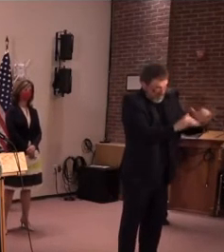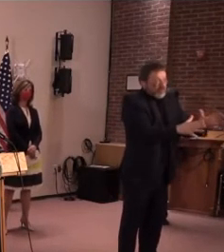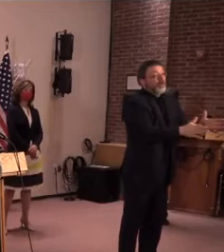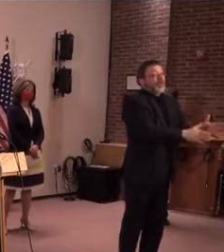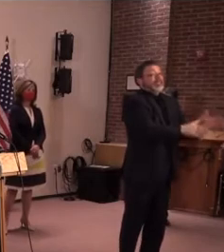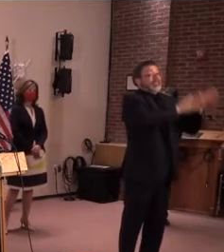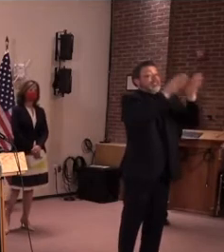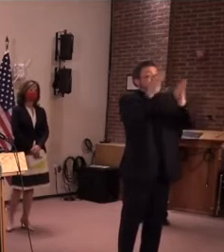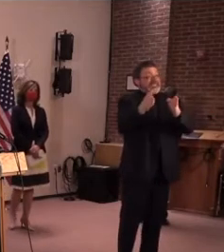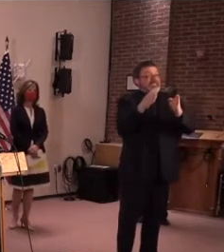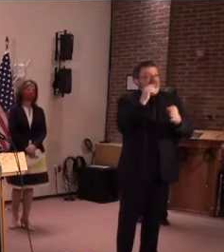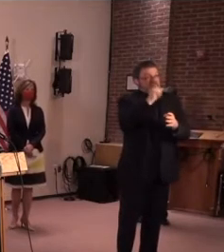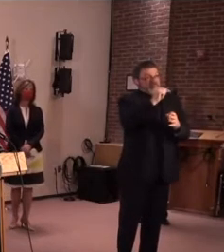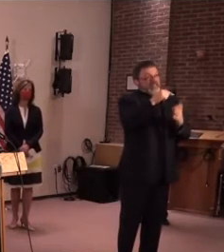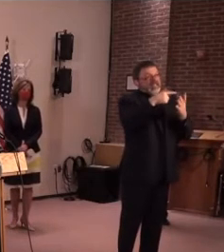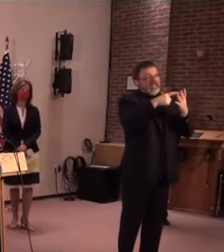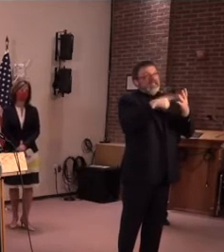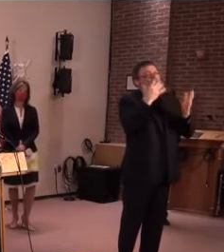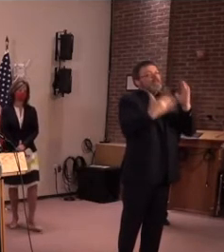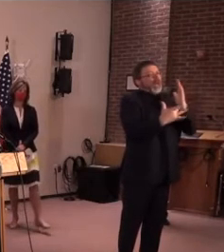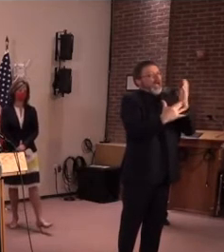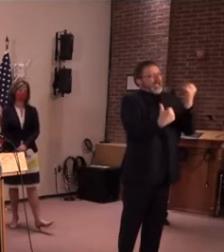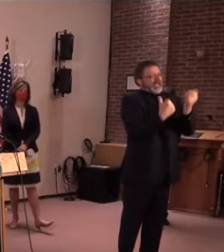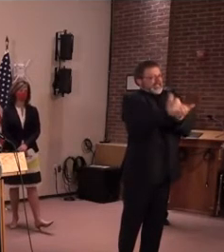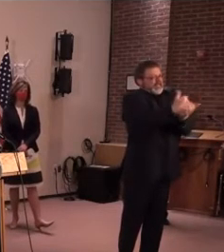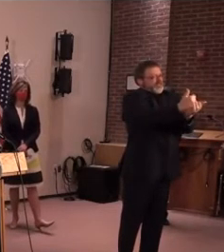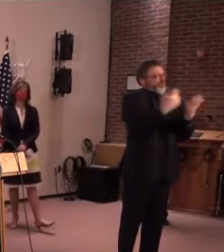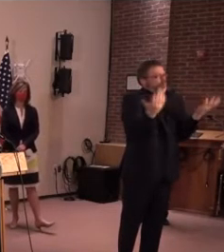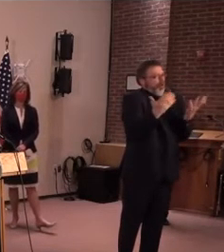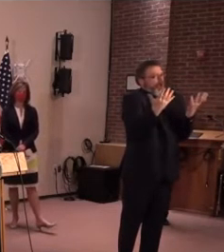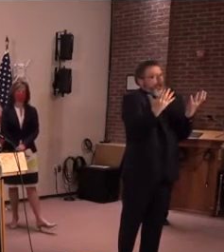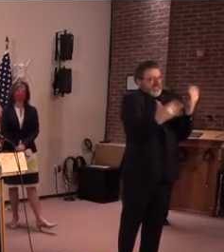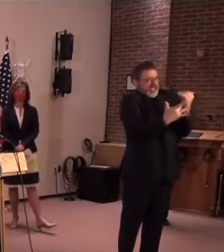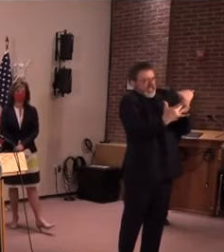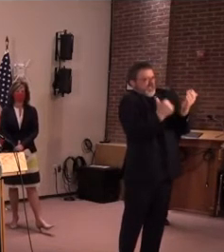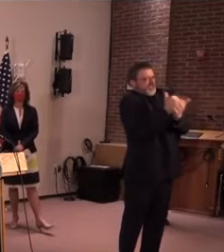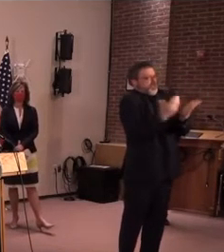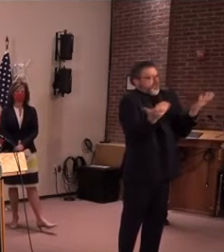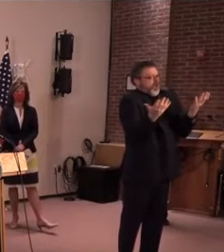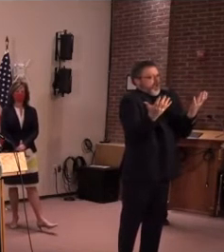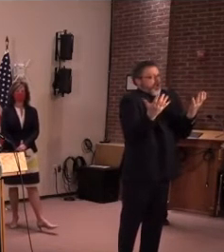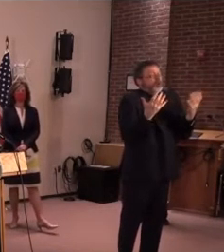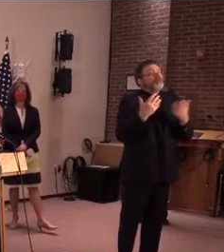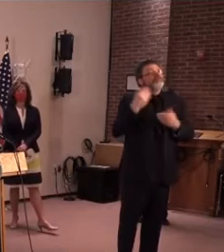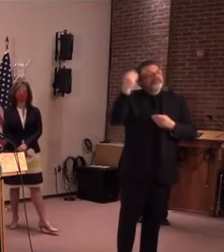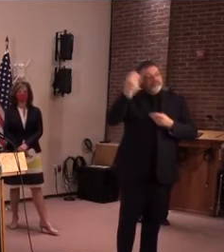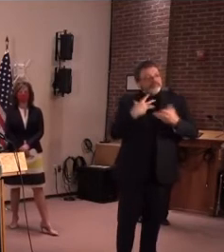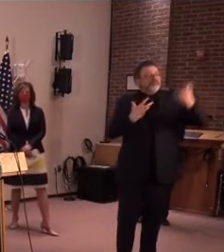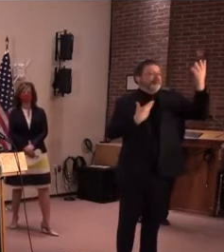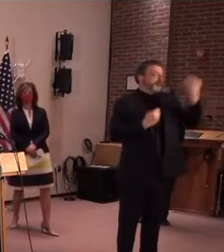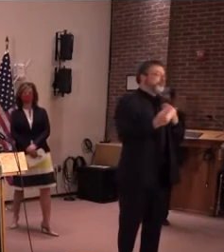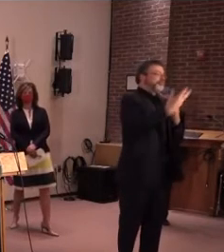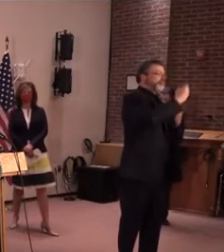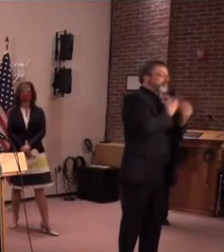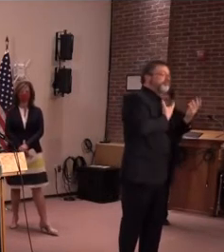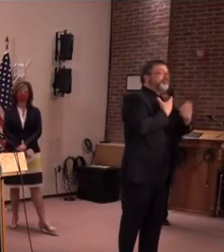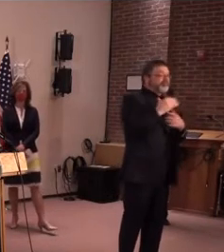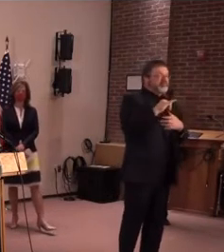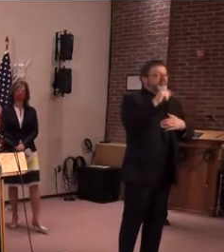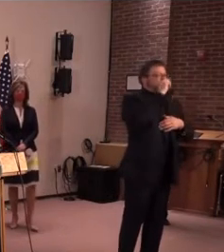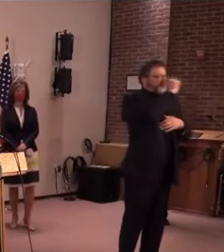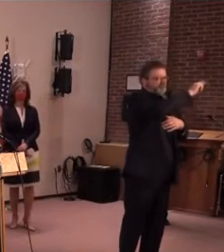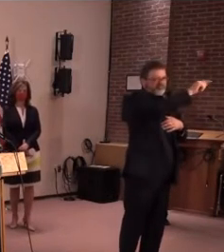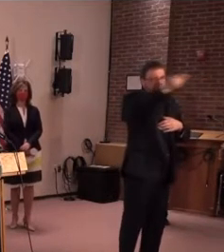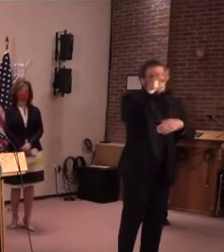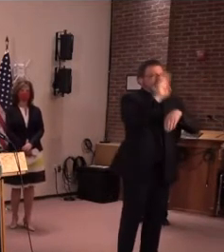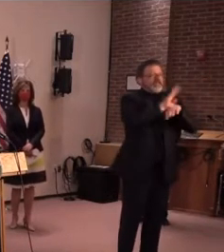state. We have heard from, in our conversations over the past several weeks with hundreds of business owners that many